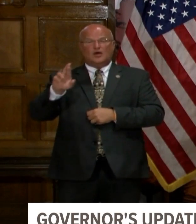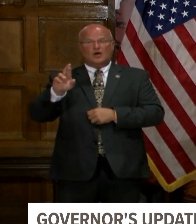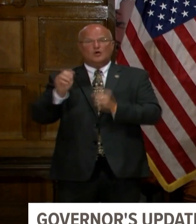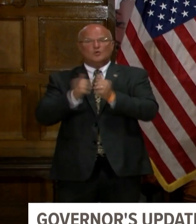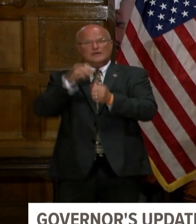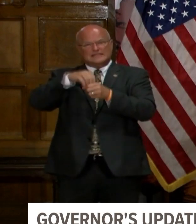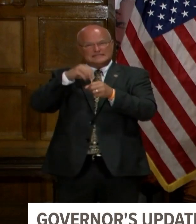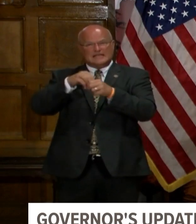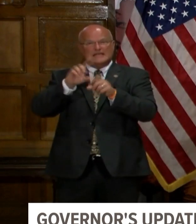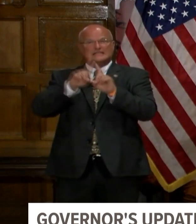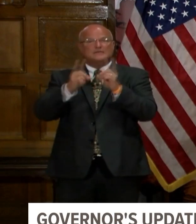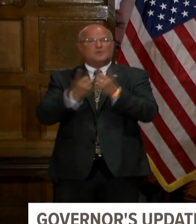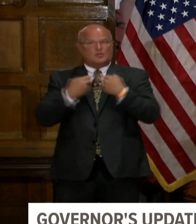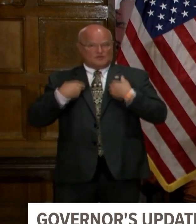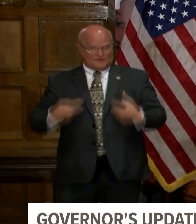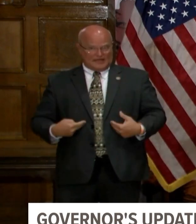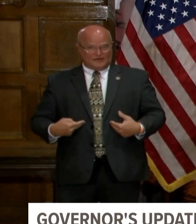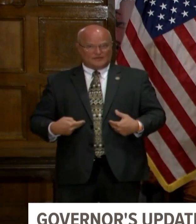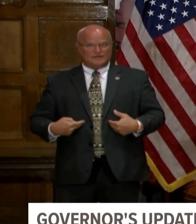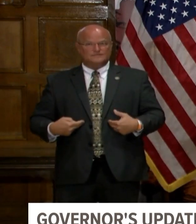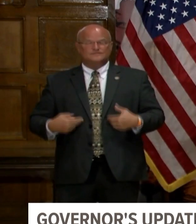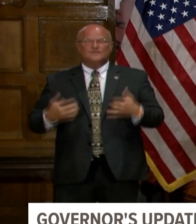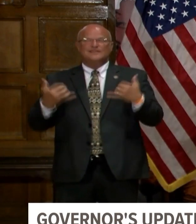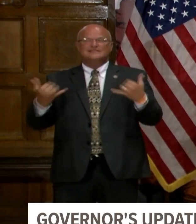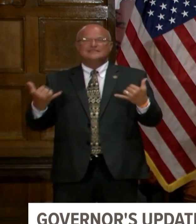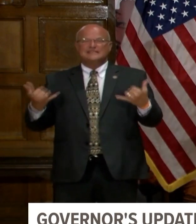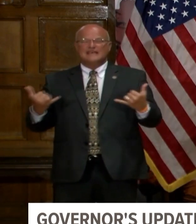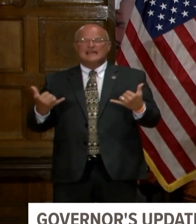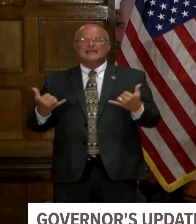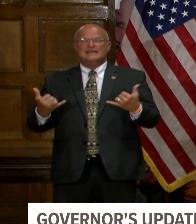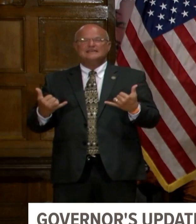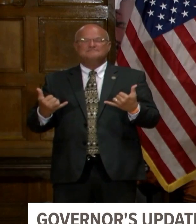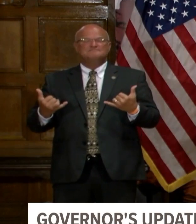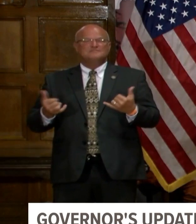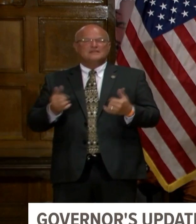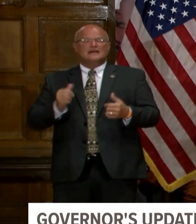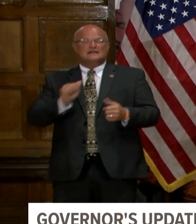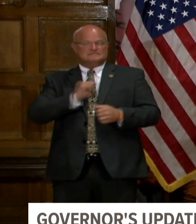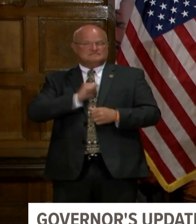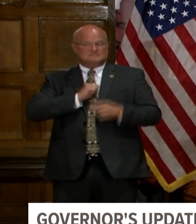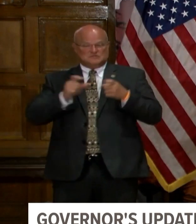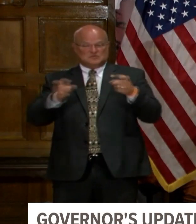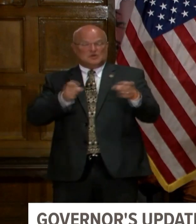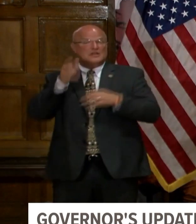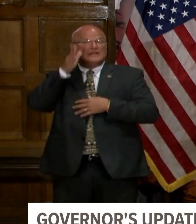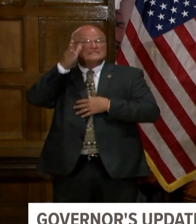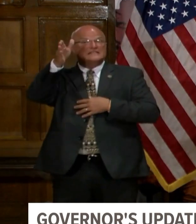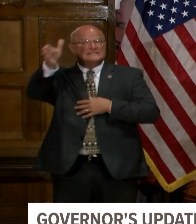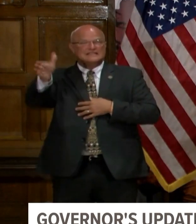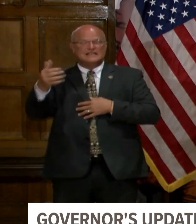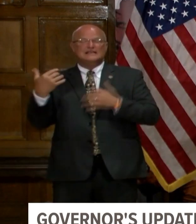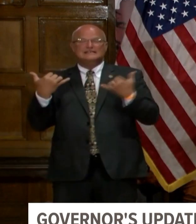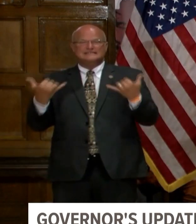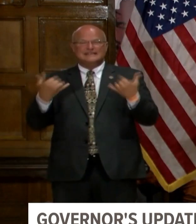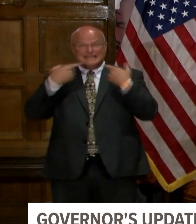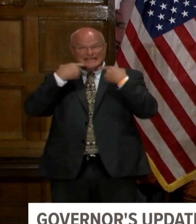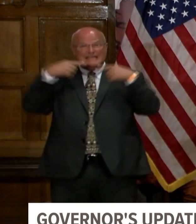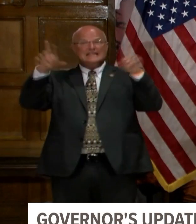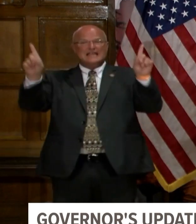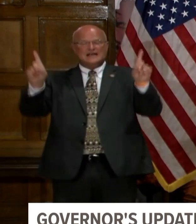Department of Health. And so today, as part of controlling our own destiny, I'm pleased to announce the Department of